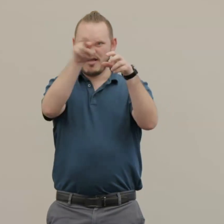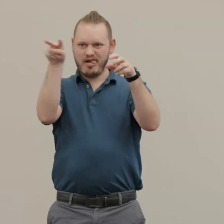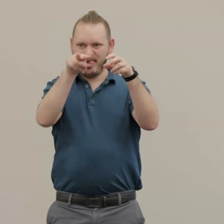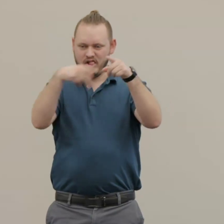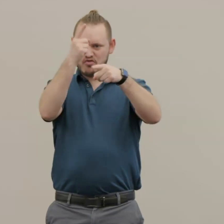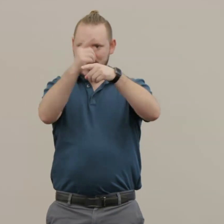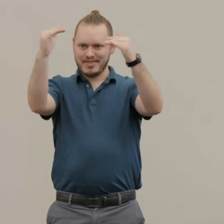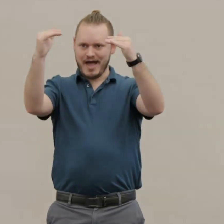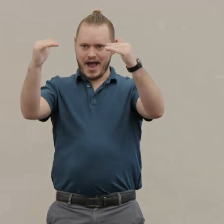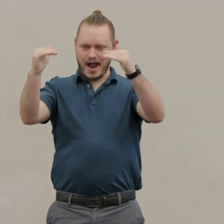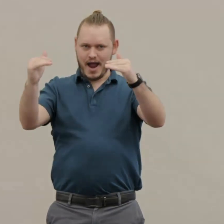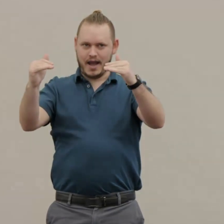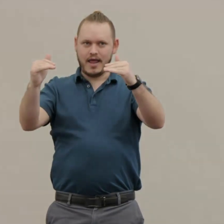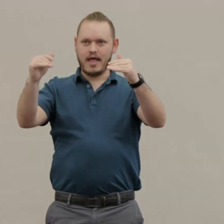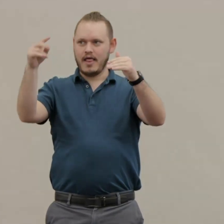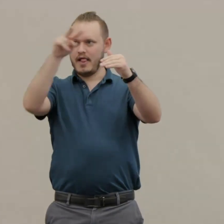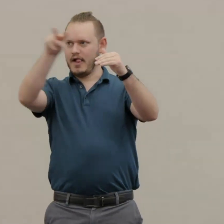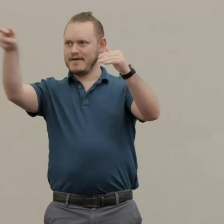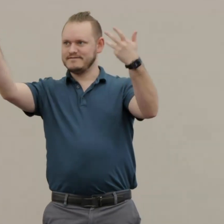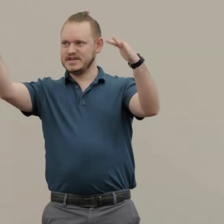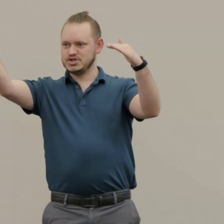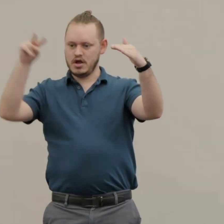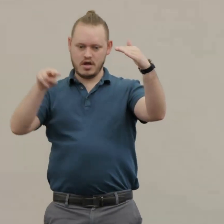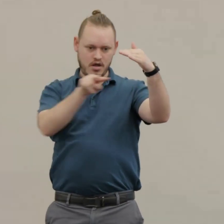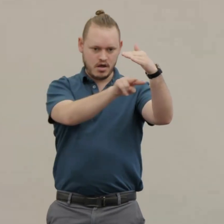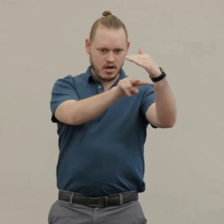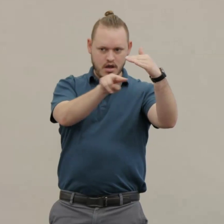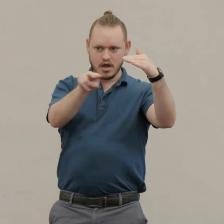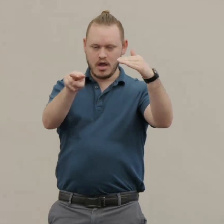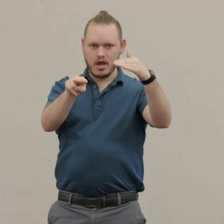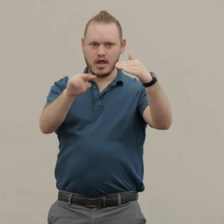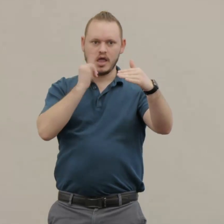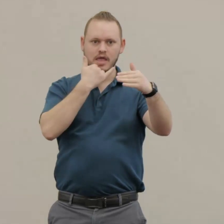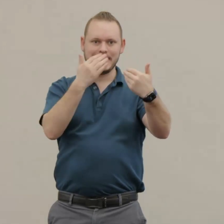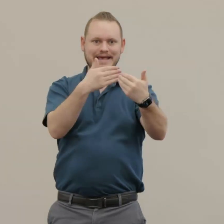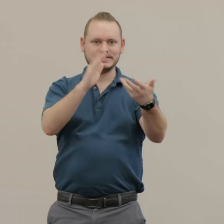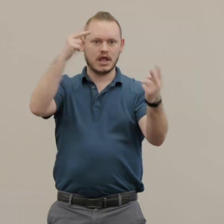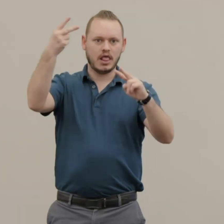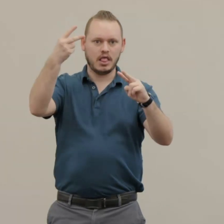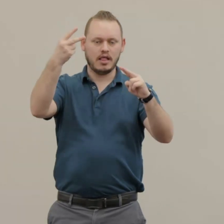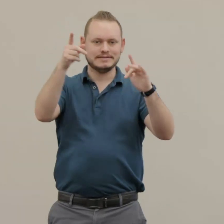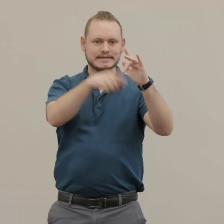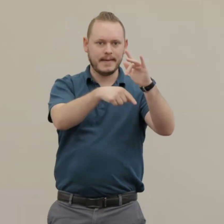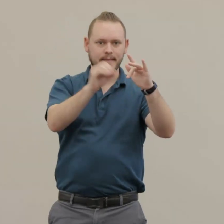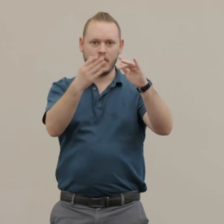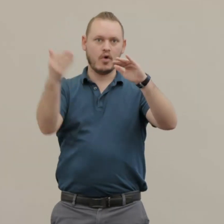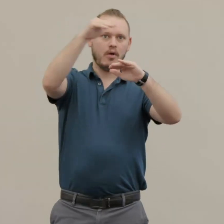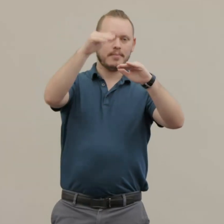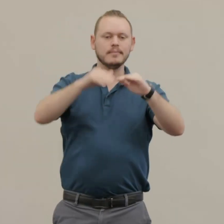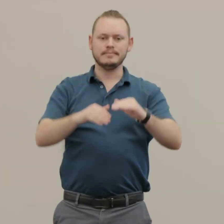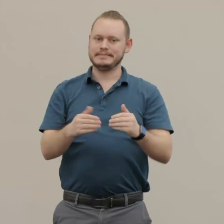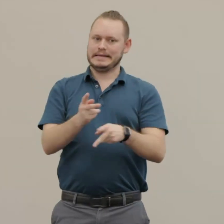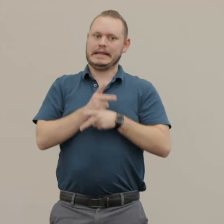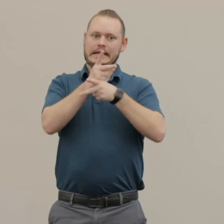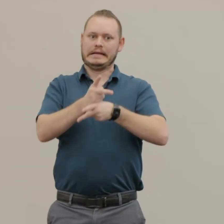when you come down to get the next line, you can get on the wrong line. So be careful of overly